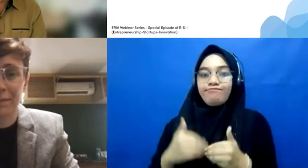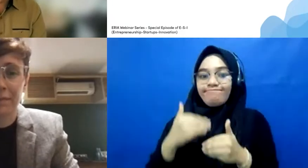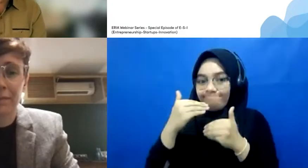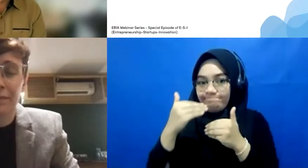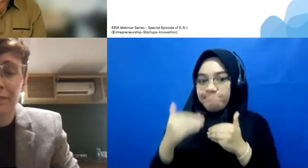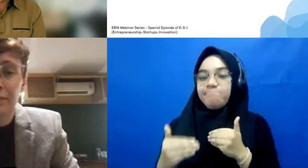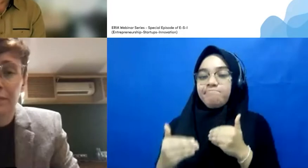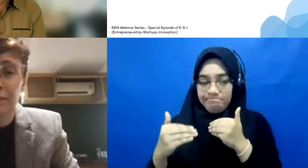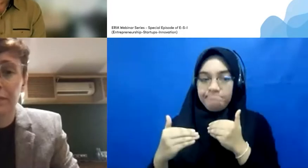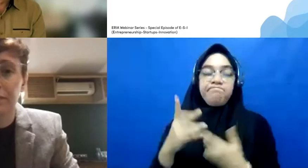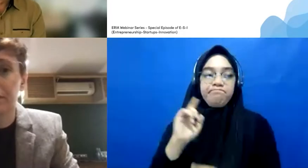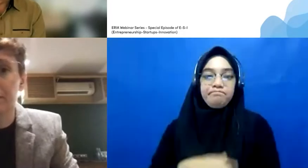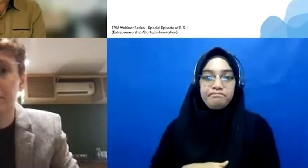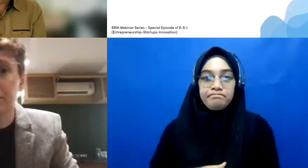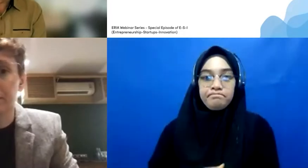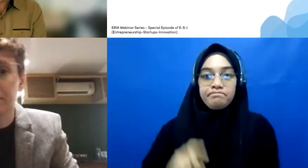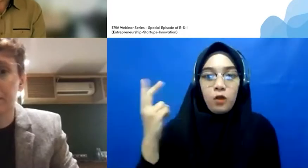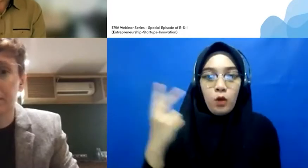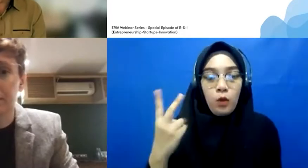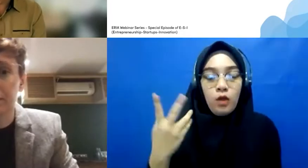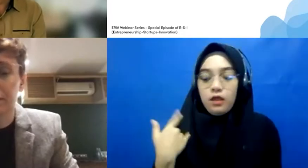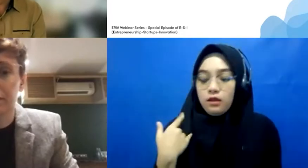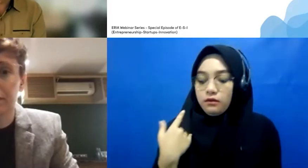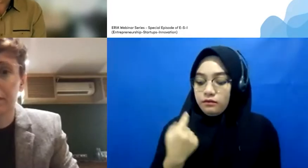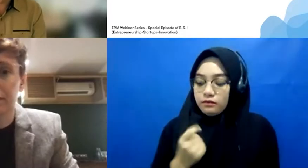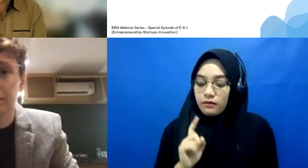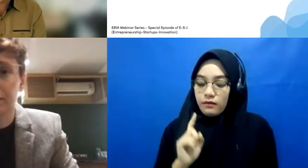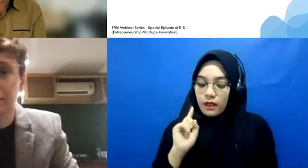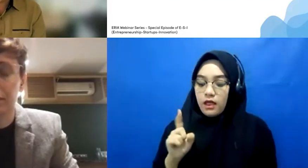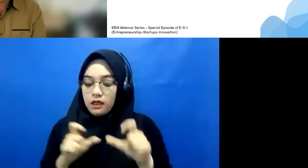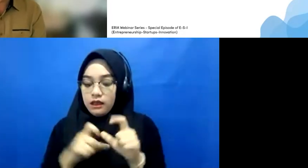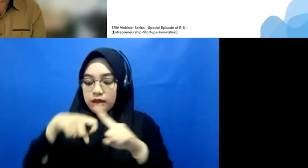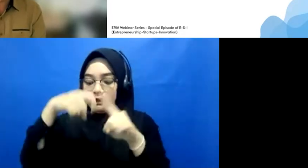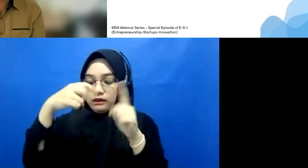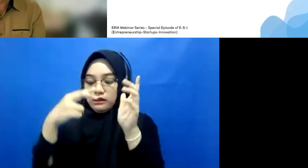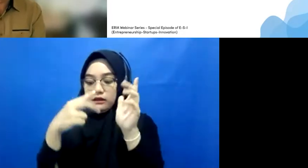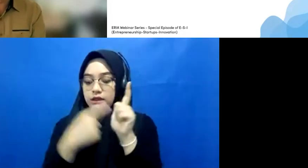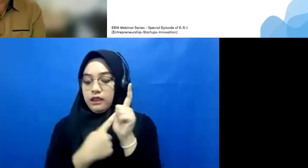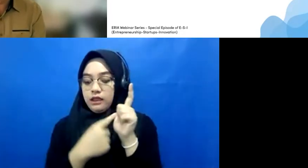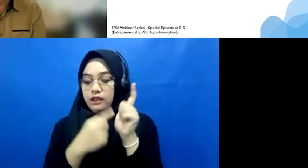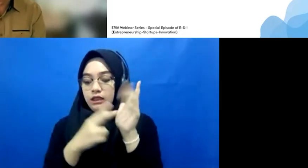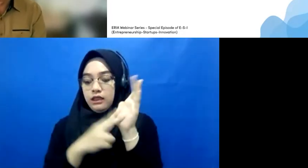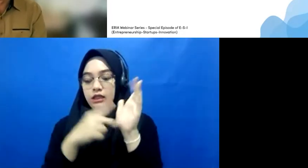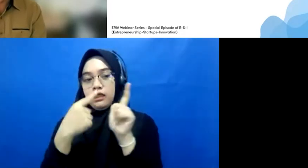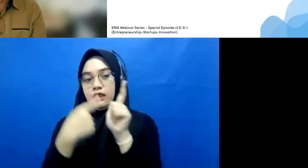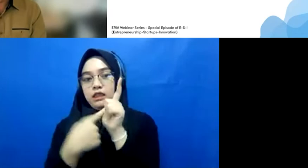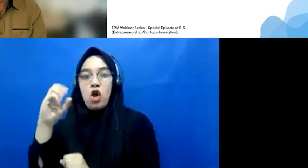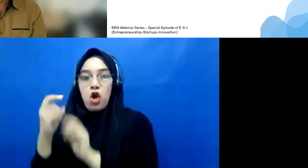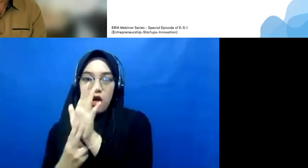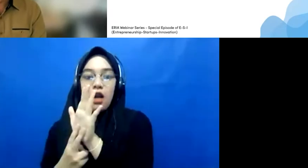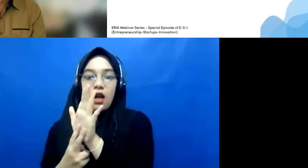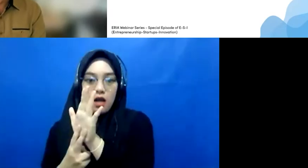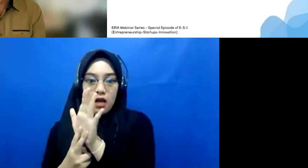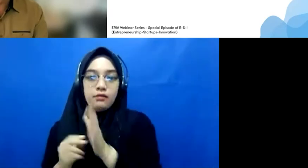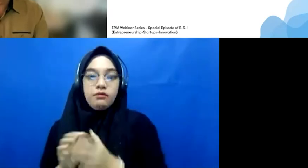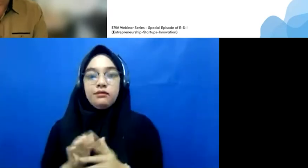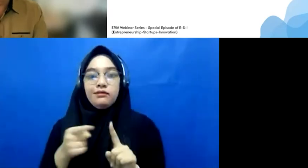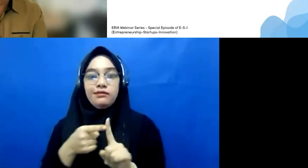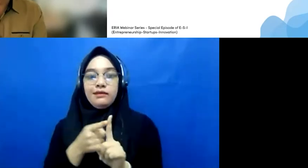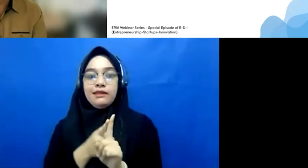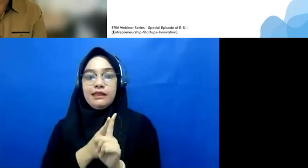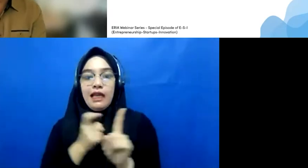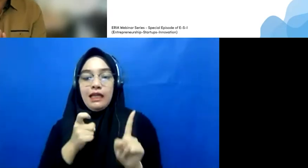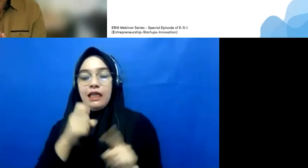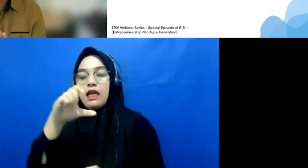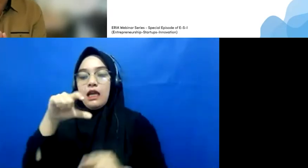panelist. Sok Mi On is the country director for Epic Arts Cambodia. Sok Mi